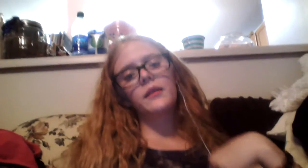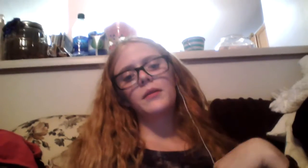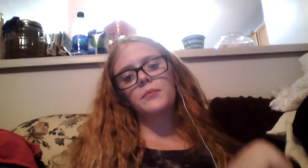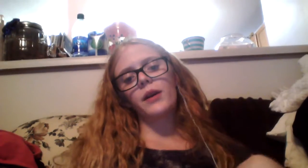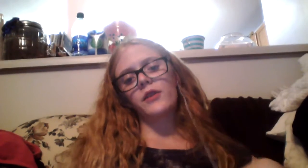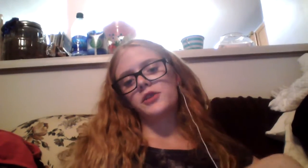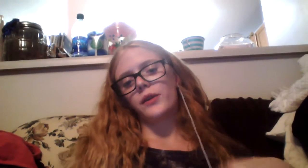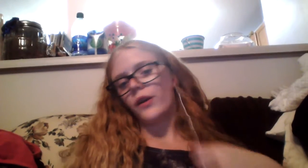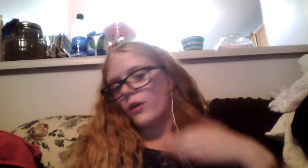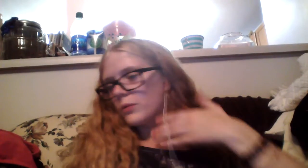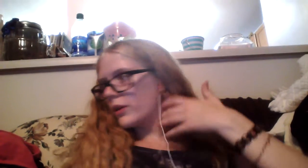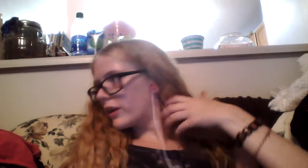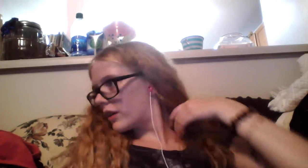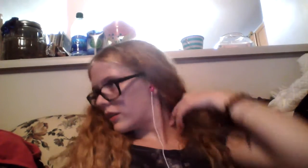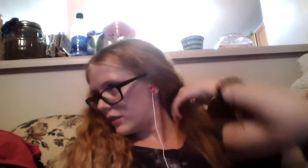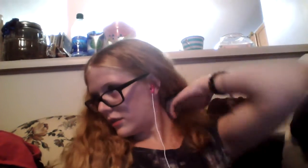My brother's doing homework.